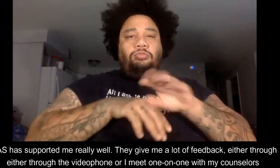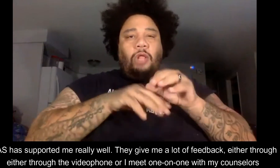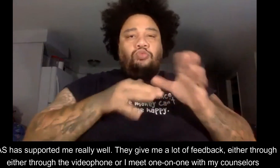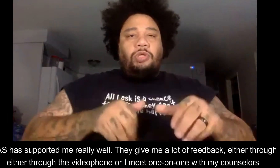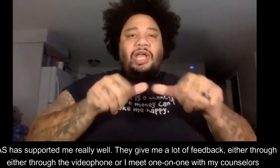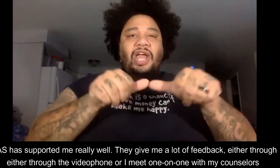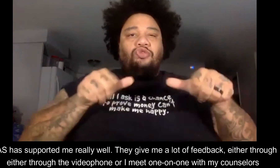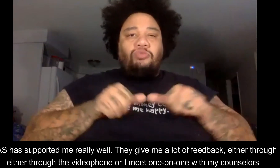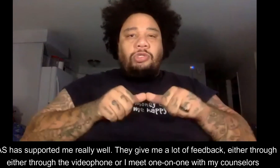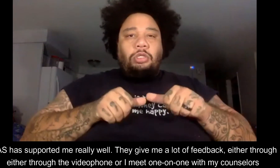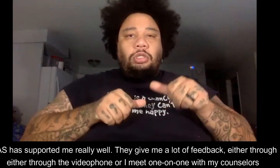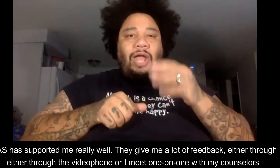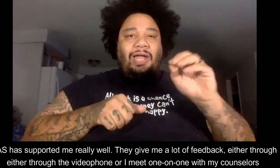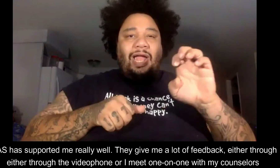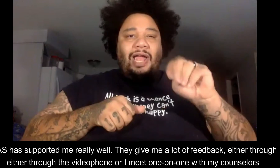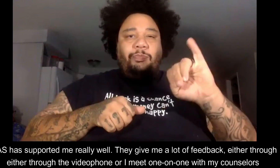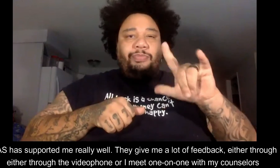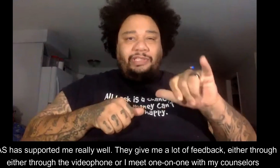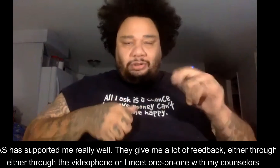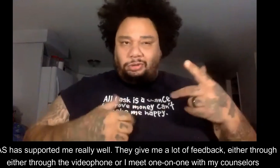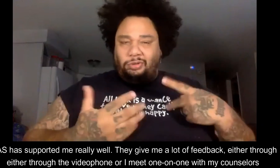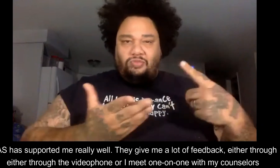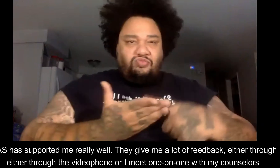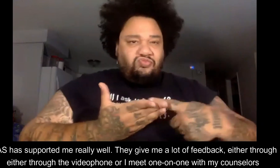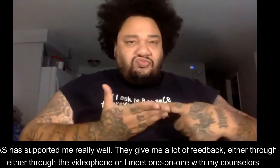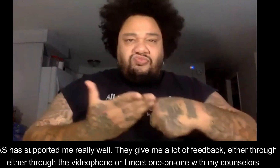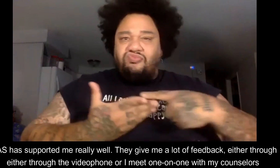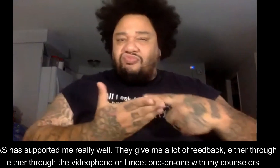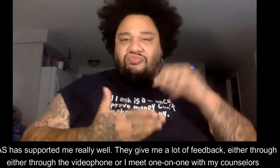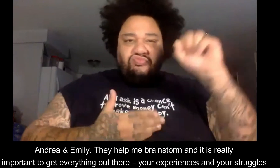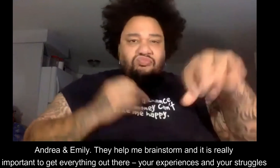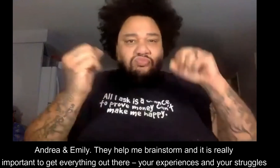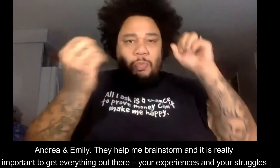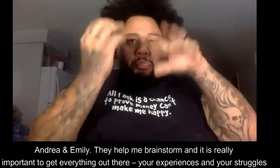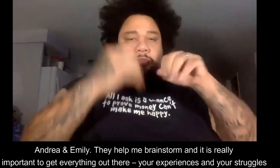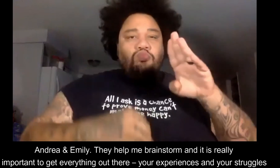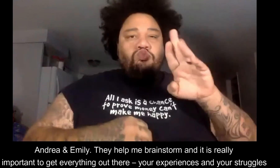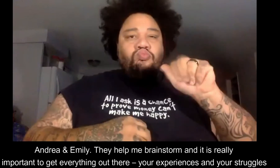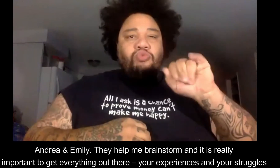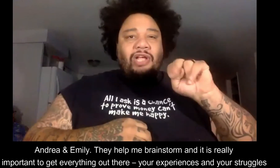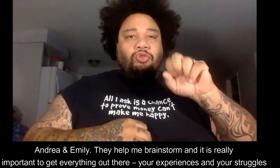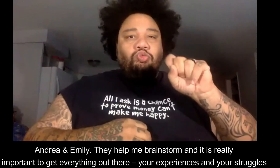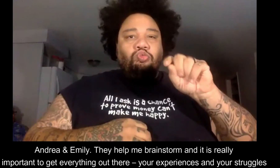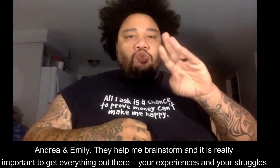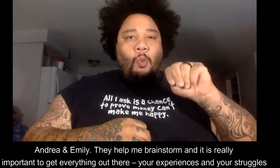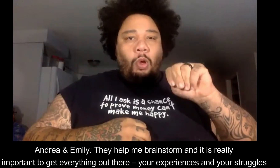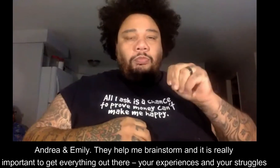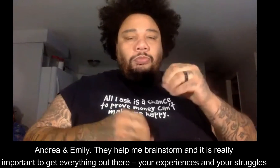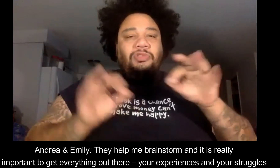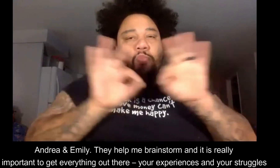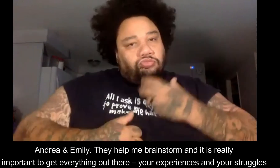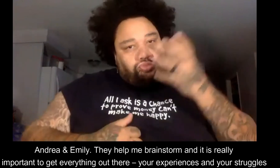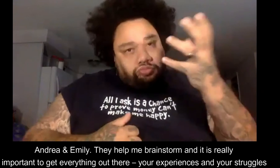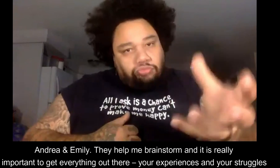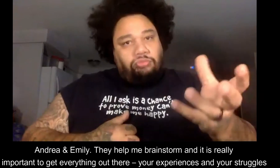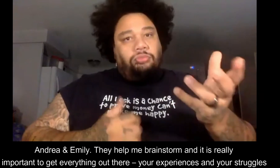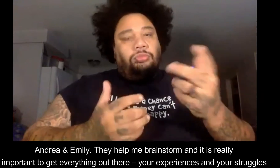either through the video phone or I meet one-on-one with my counselors, Andre and Emily. They help me brainstorm, and it's